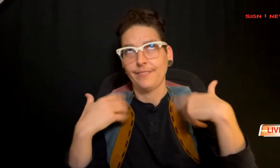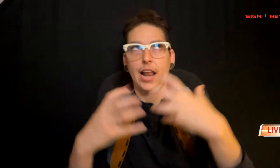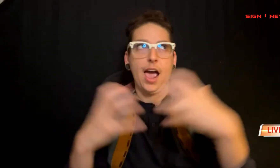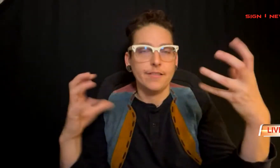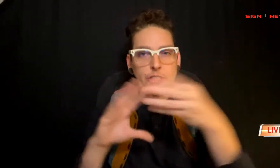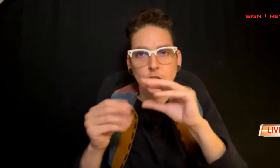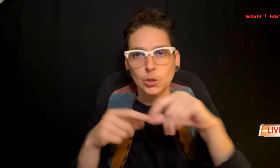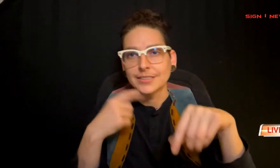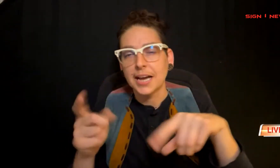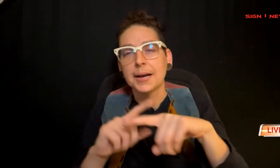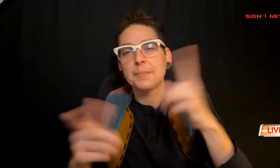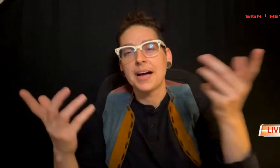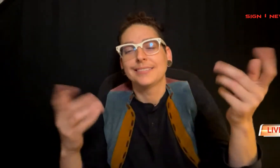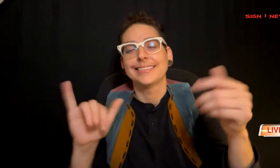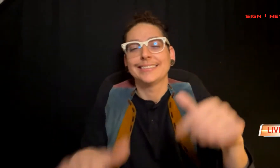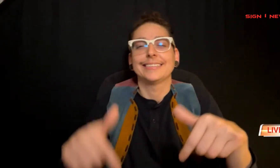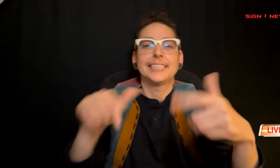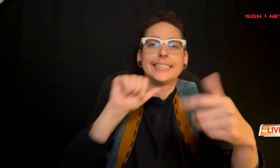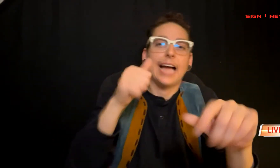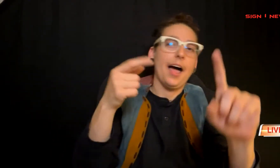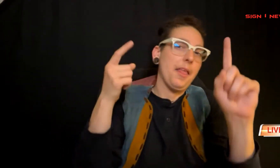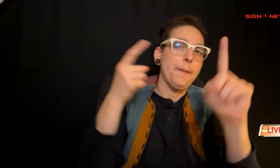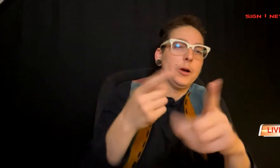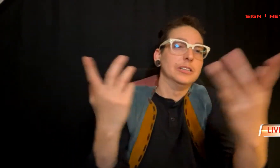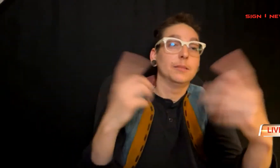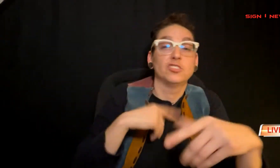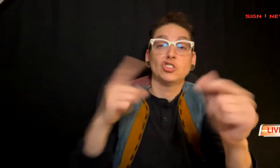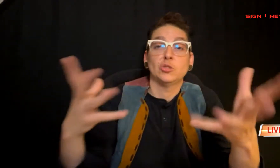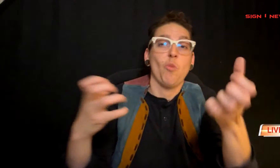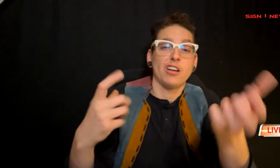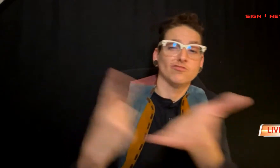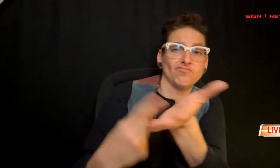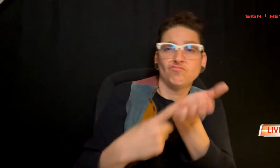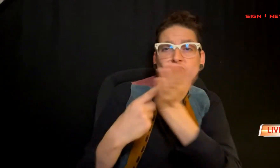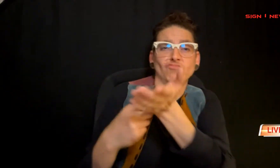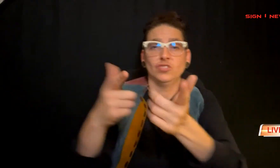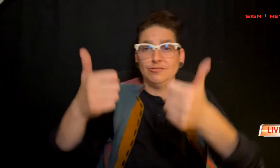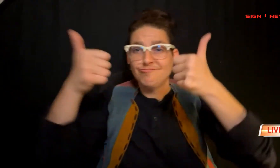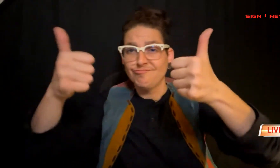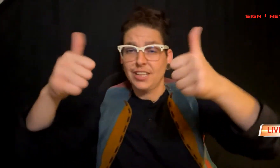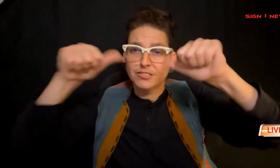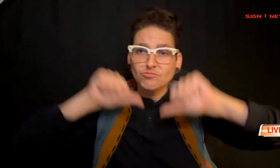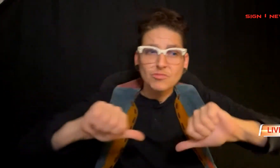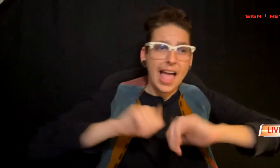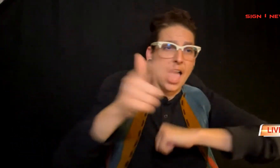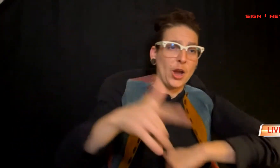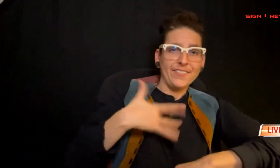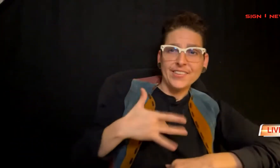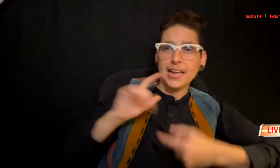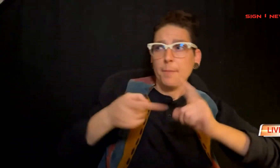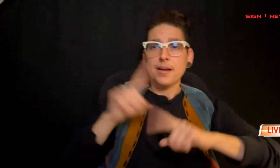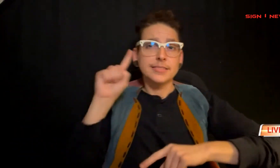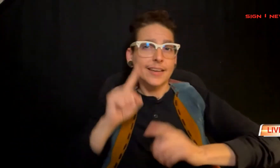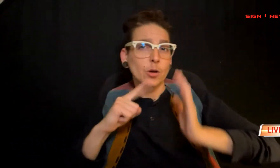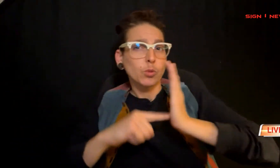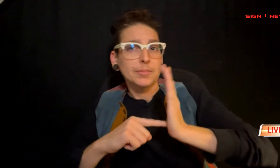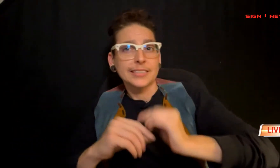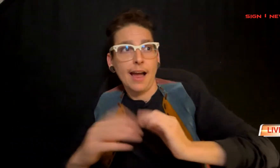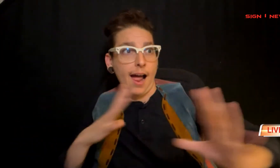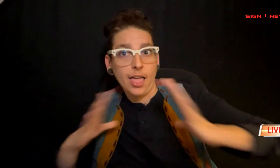Oh, but I have so many stories I could tell you. That's not the point. I just kinda wanna discuss whether you guys feel about